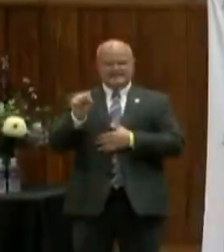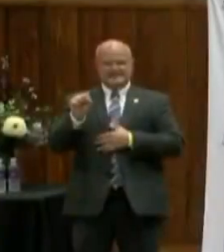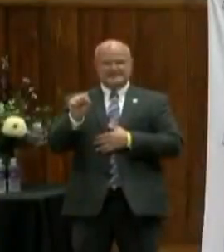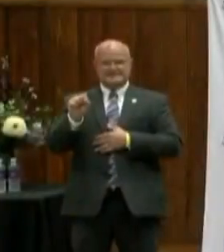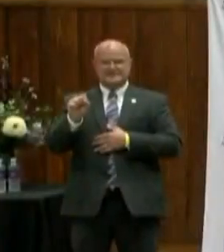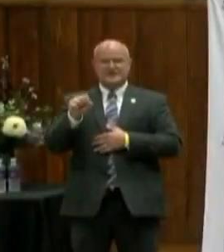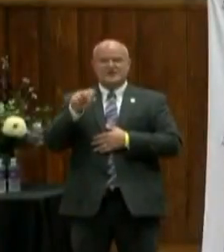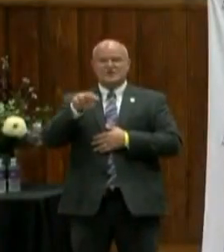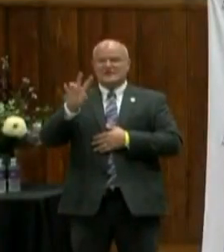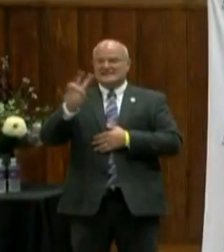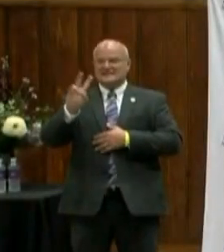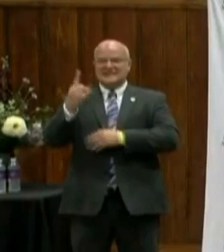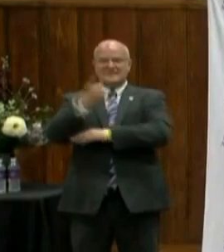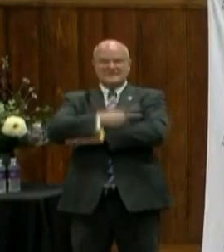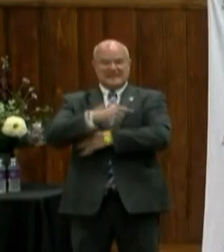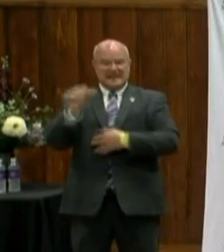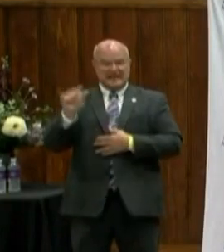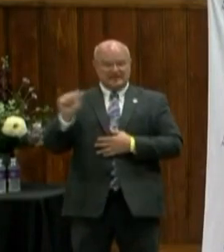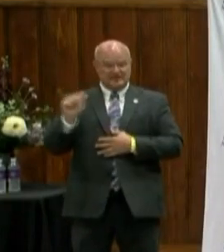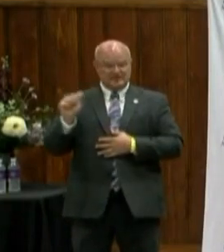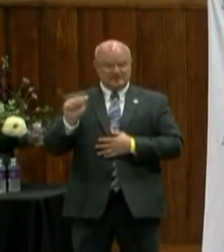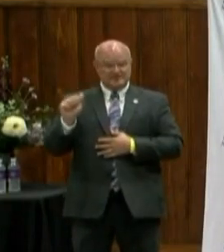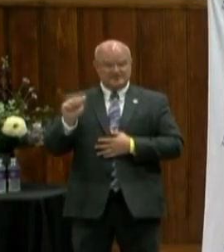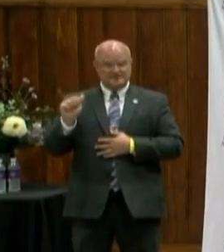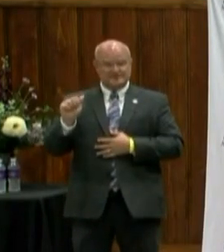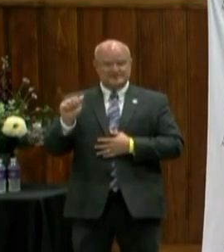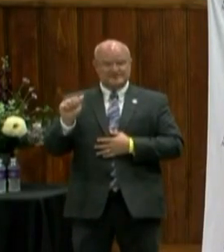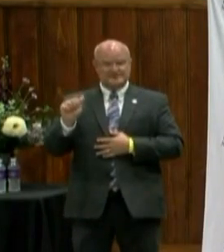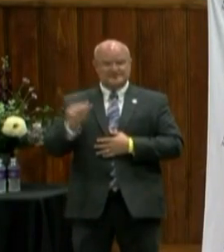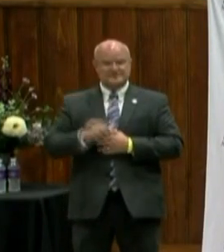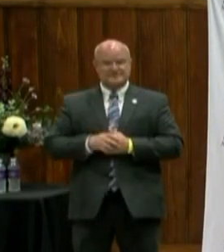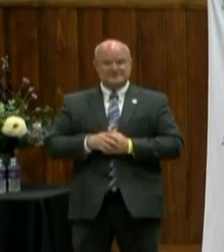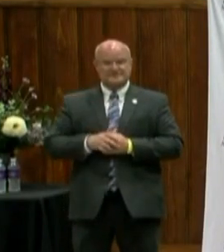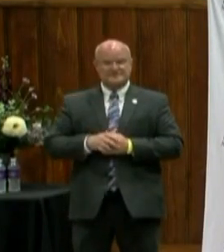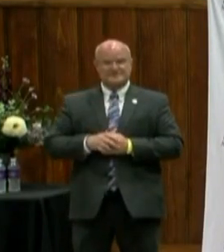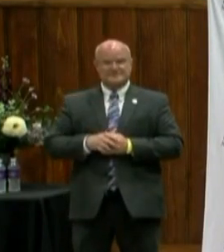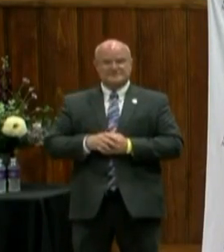the 7-day rolling average,